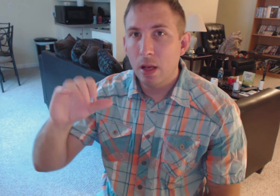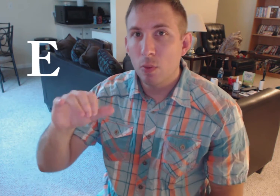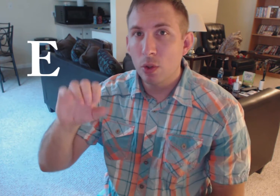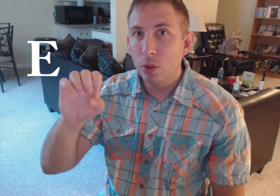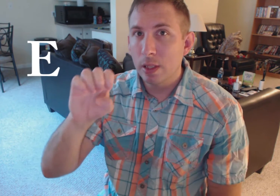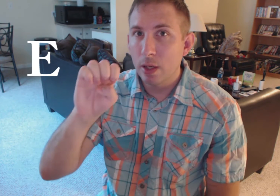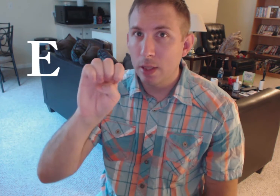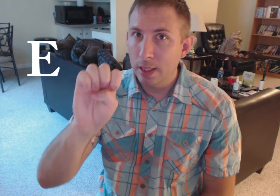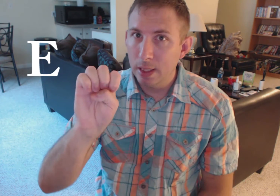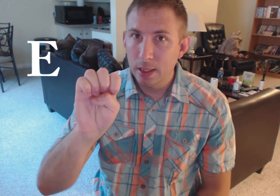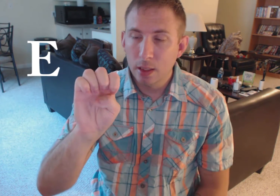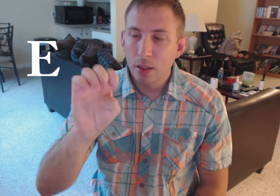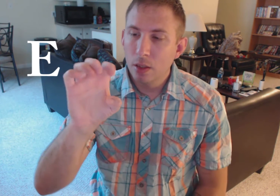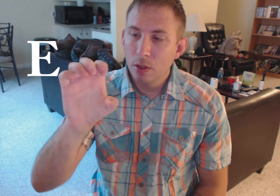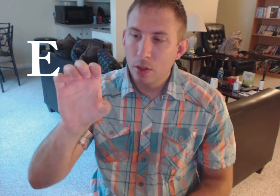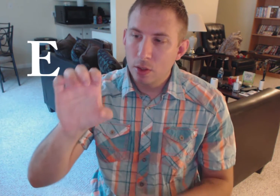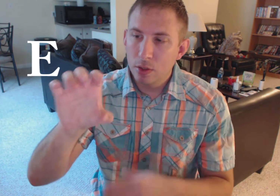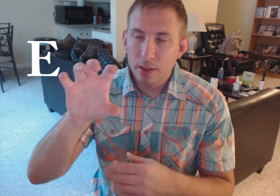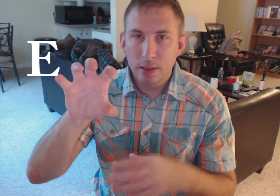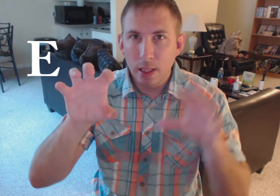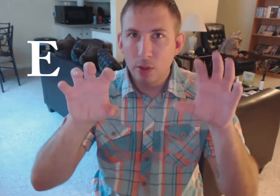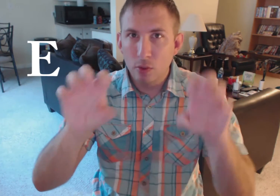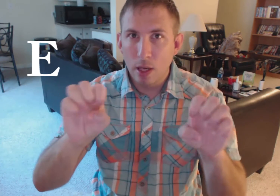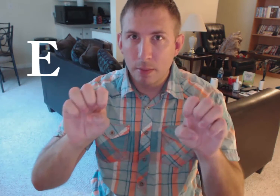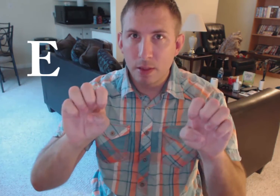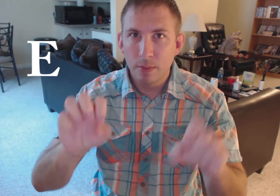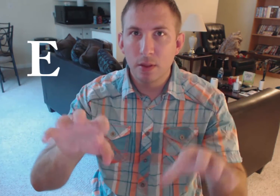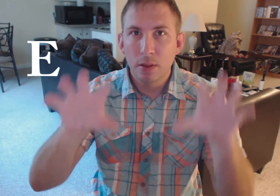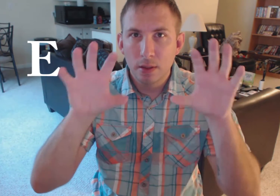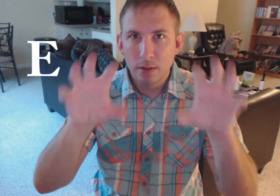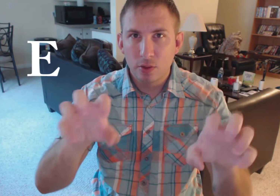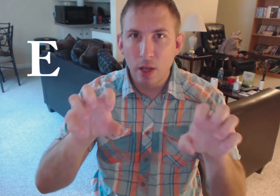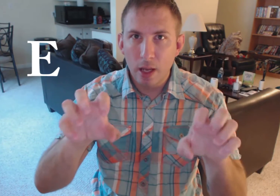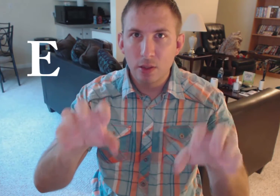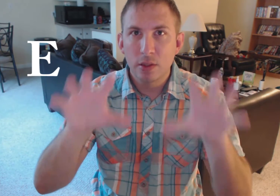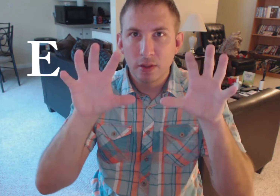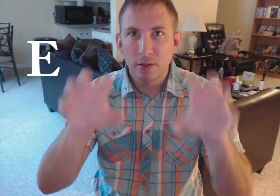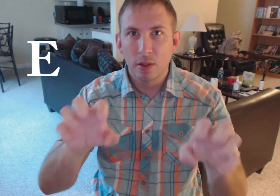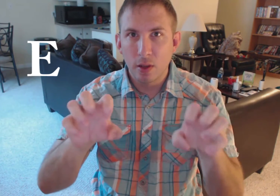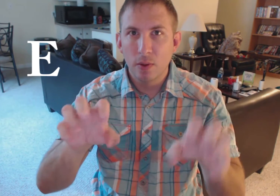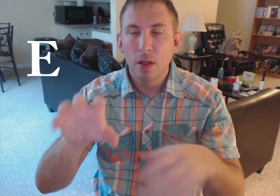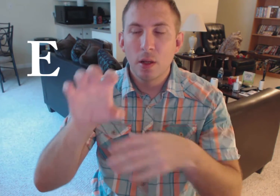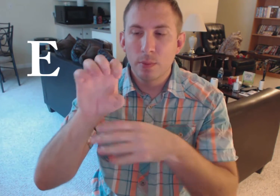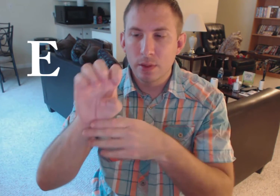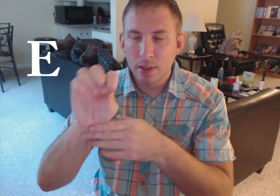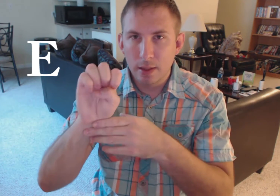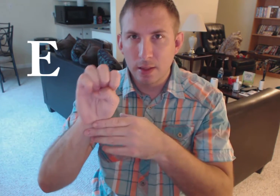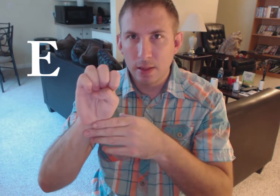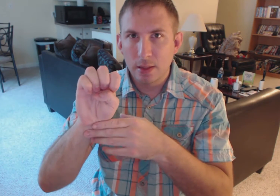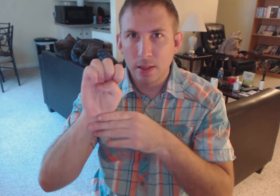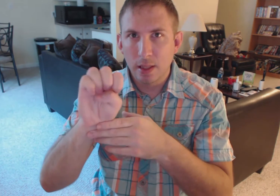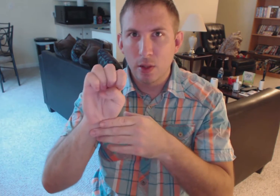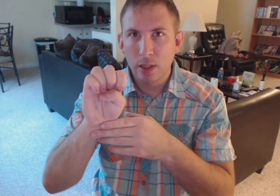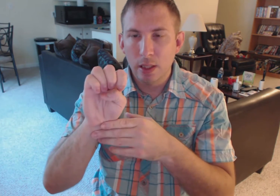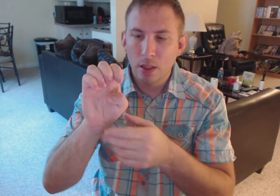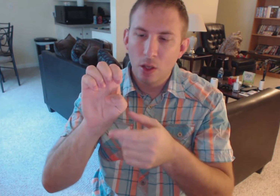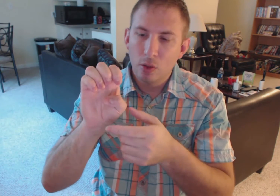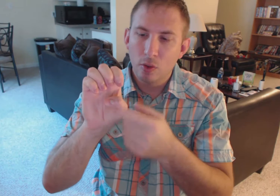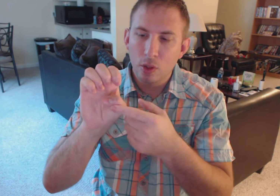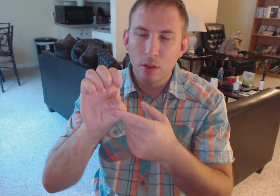we're doing letter E. It's like you grab something, scratch, but it's like this. Letter E. Your thumb's